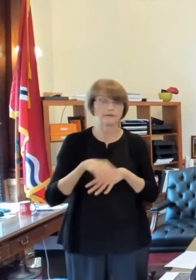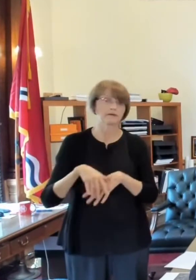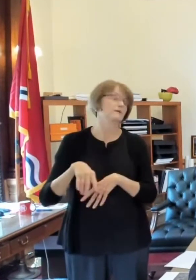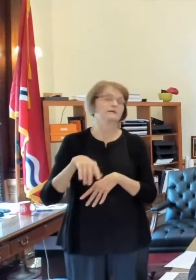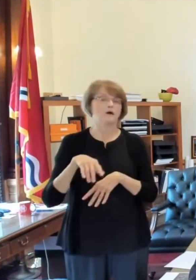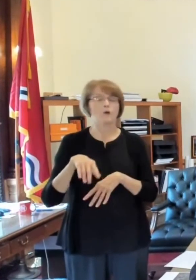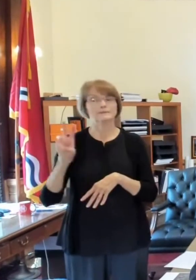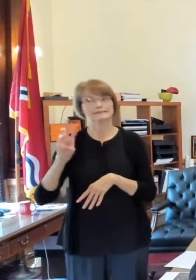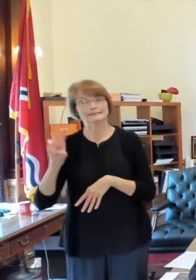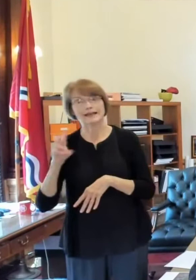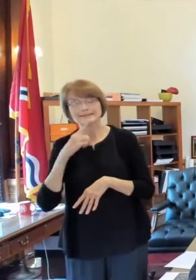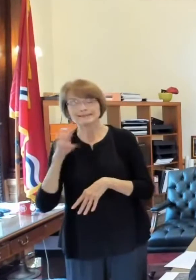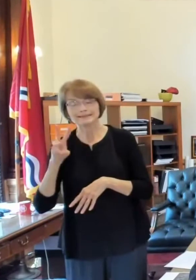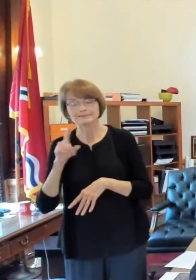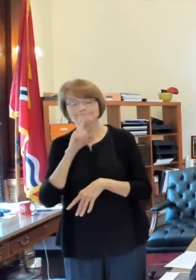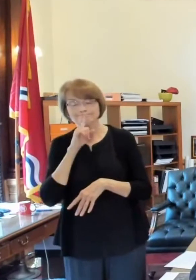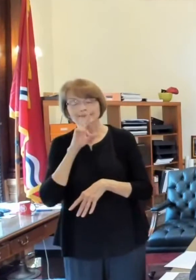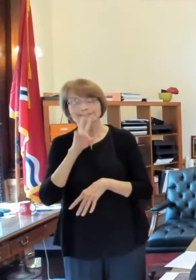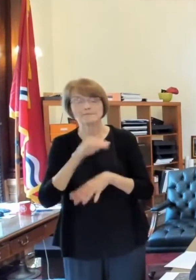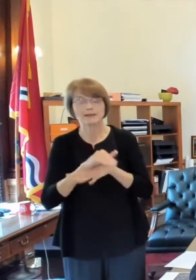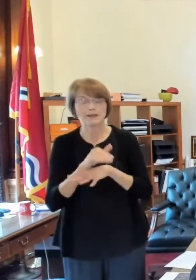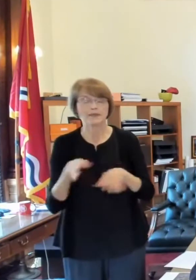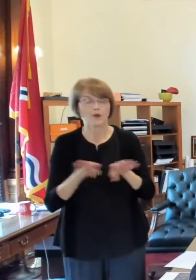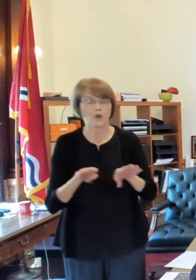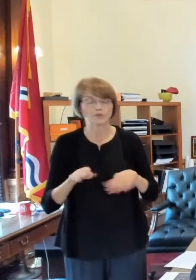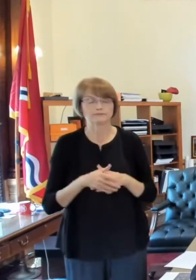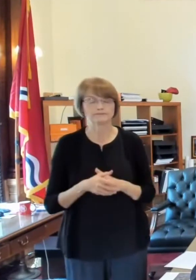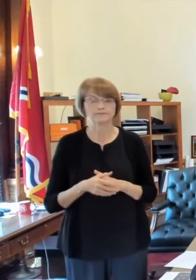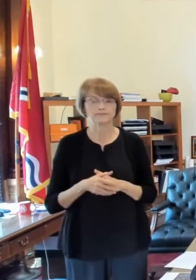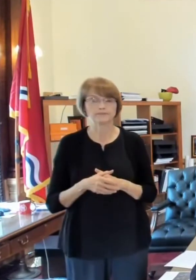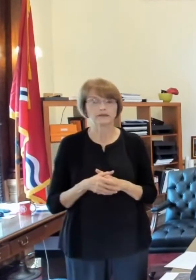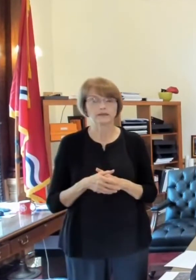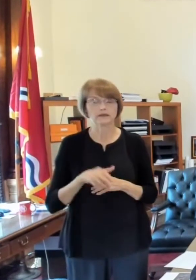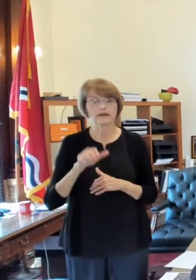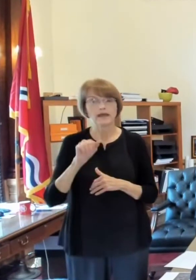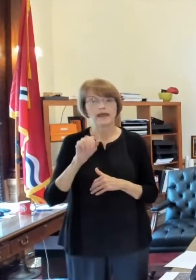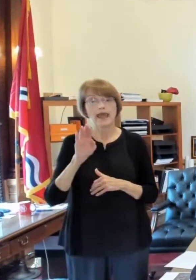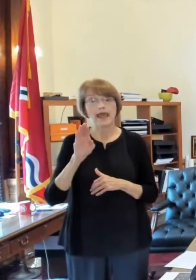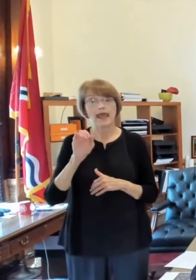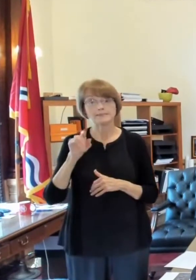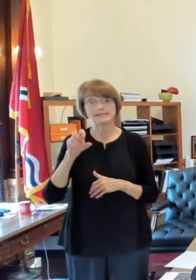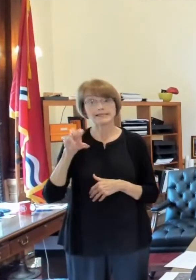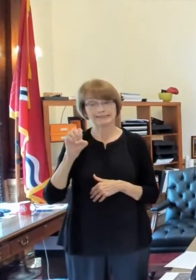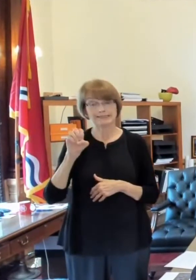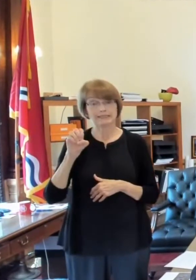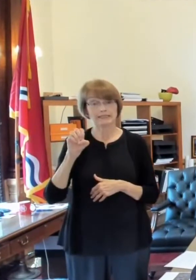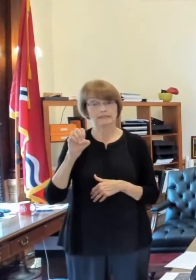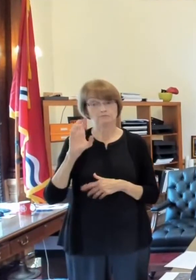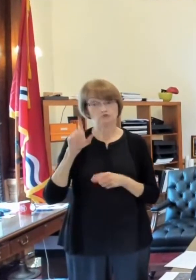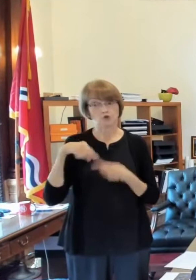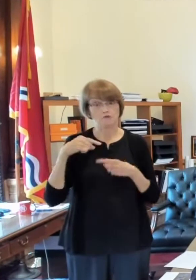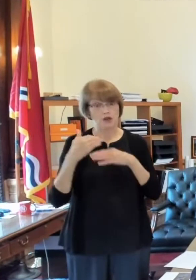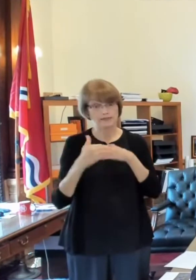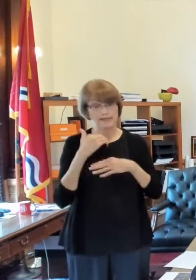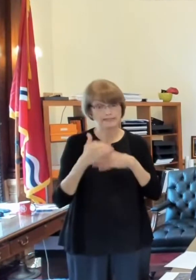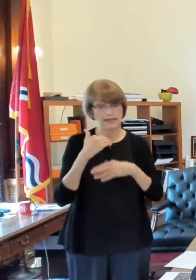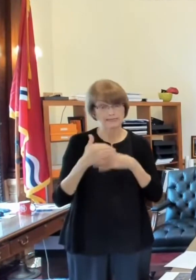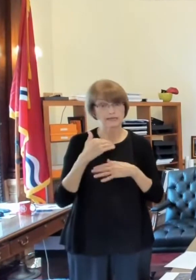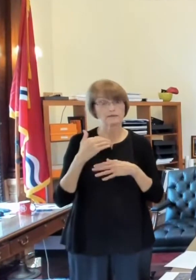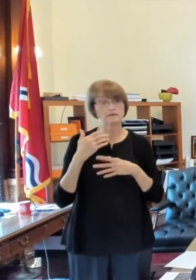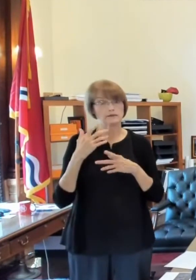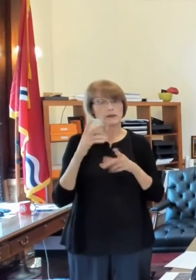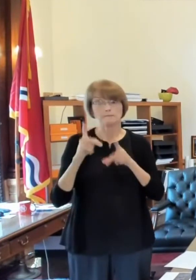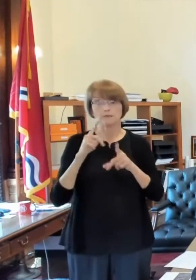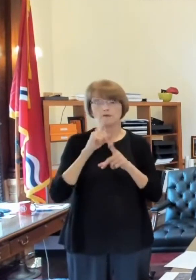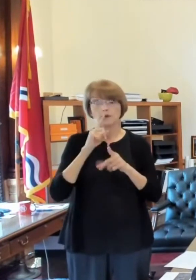p.m. We expect, if the absentee ballots are any indication of what turnout looks like, people are interested in races this